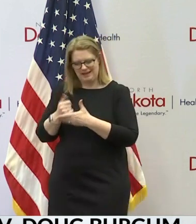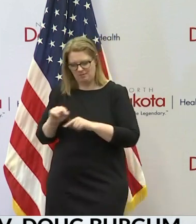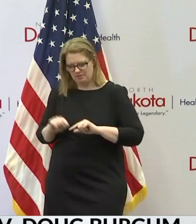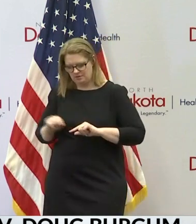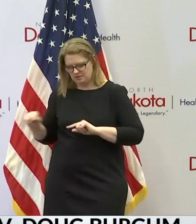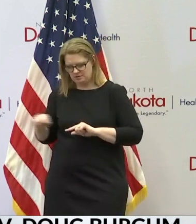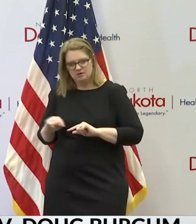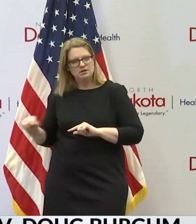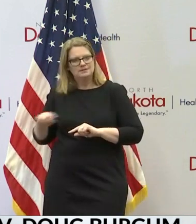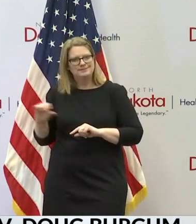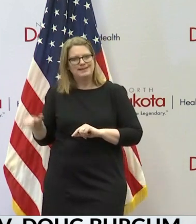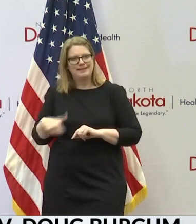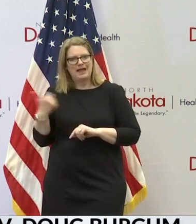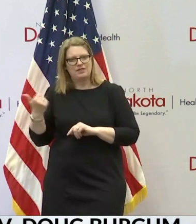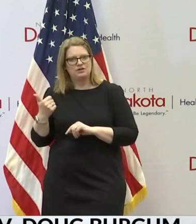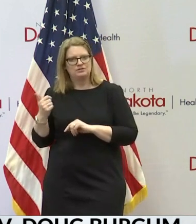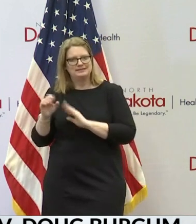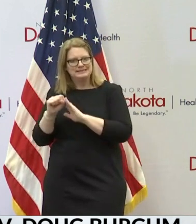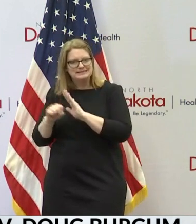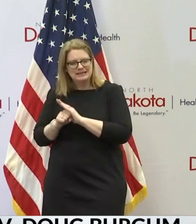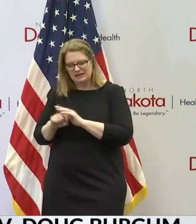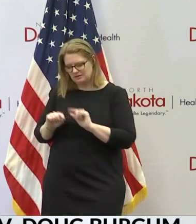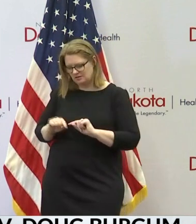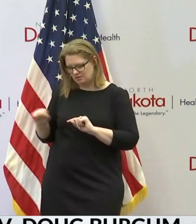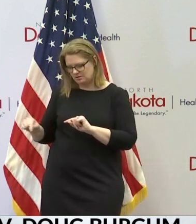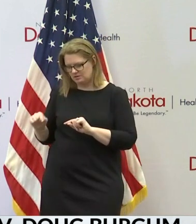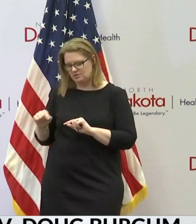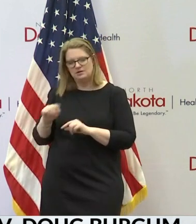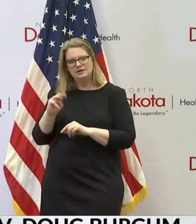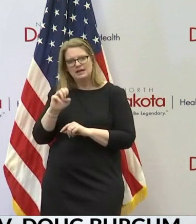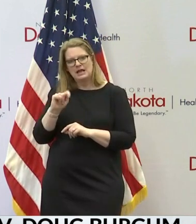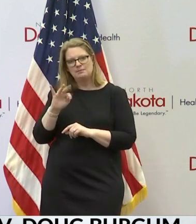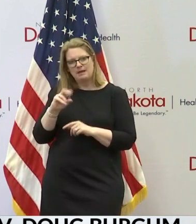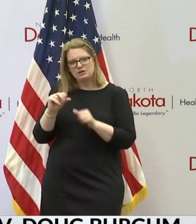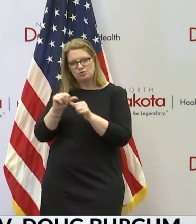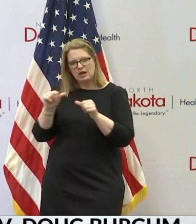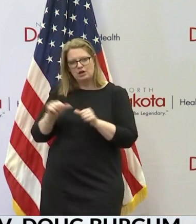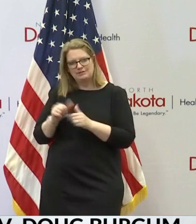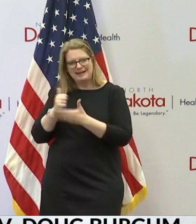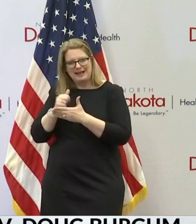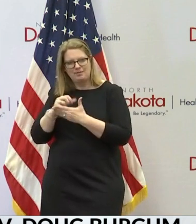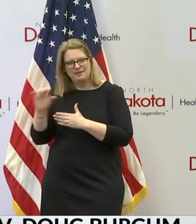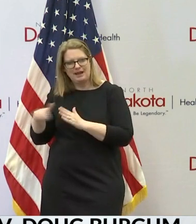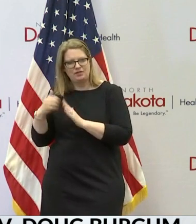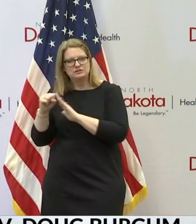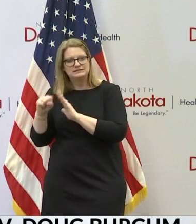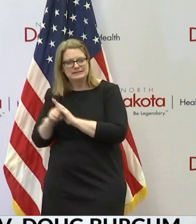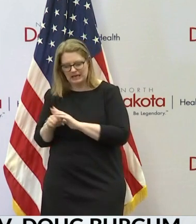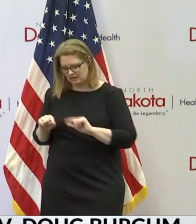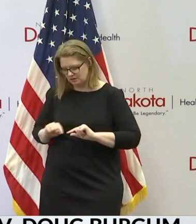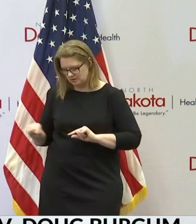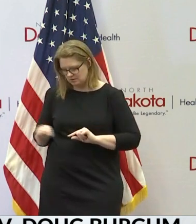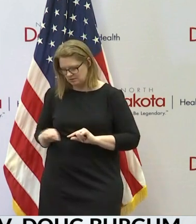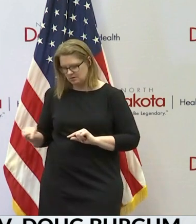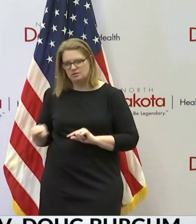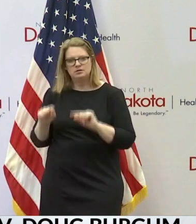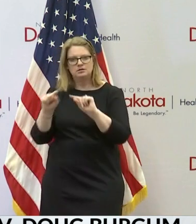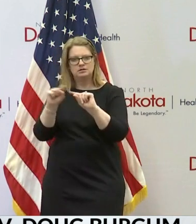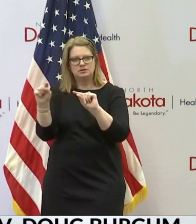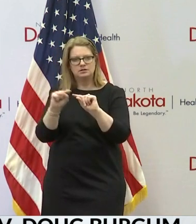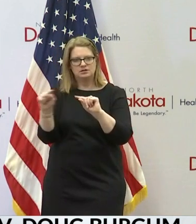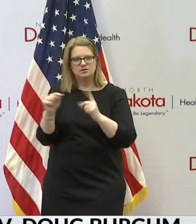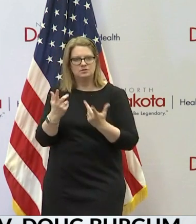active assistance to help with our neighbor in Minnesota and across metro area, and we know that there's going to be action taken